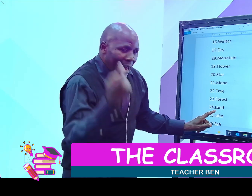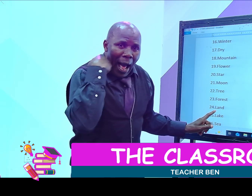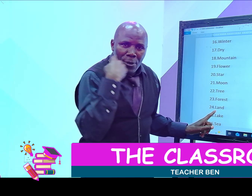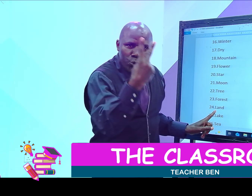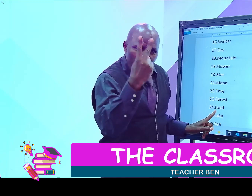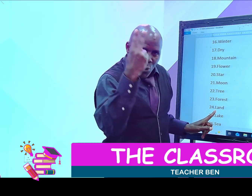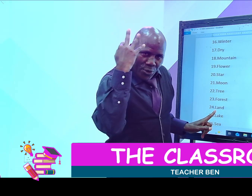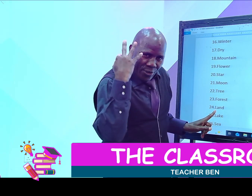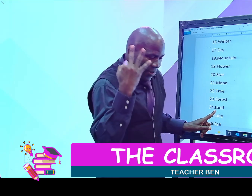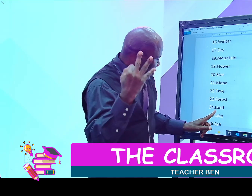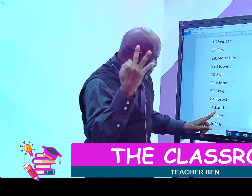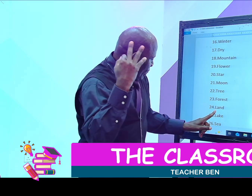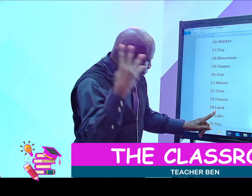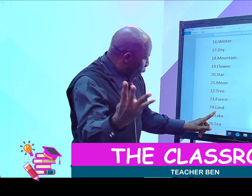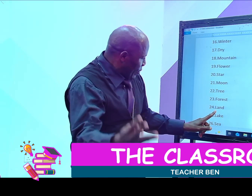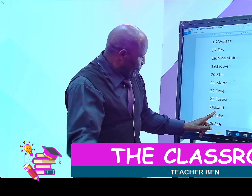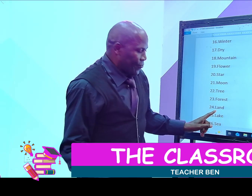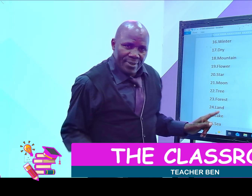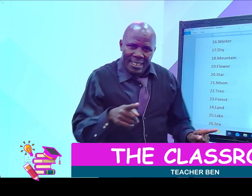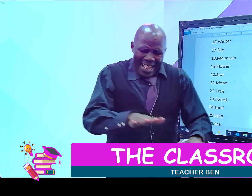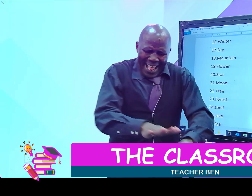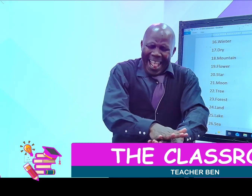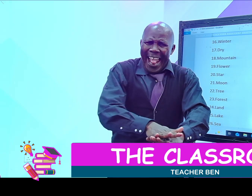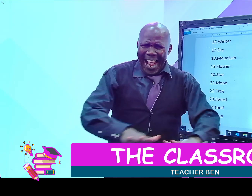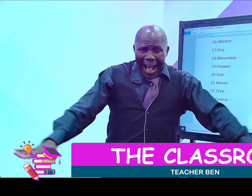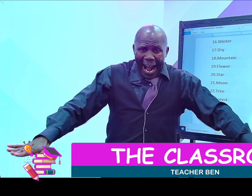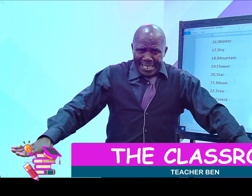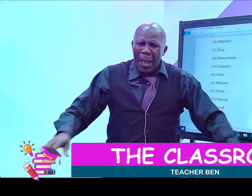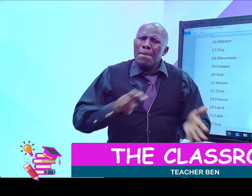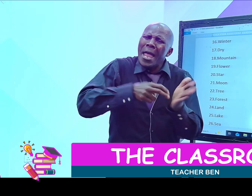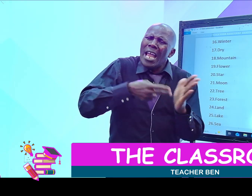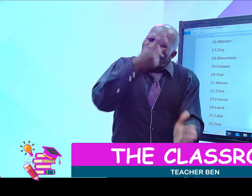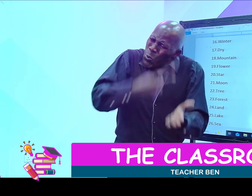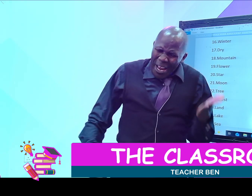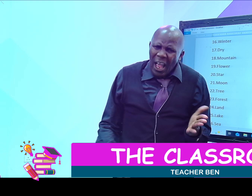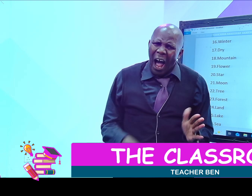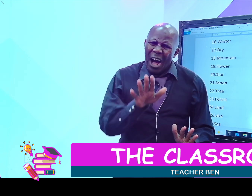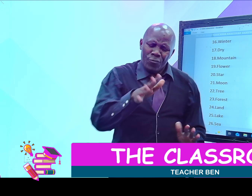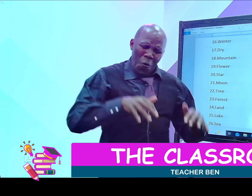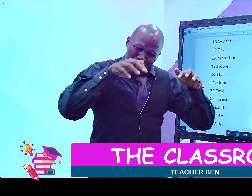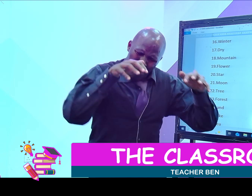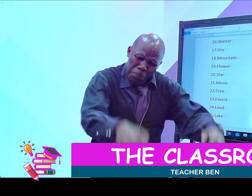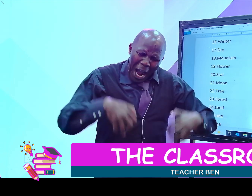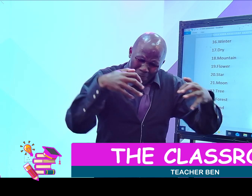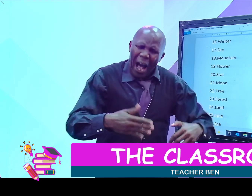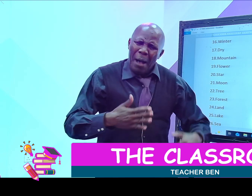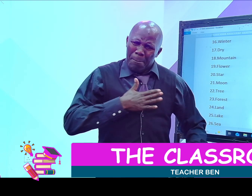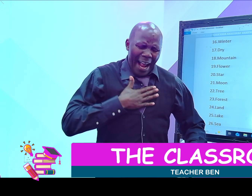Number 24, we have land. What does it mean?